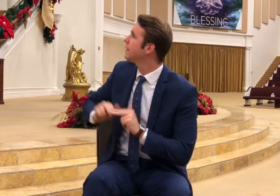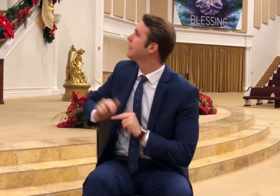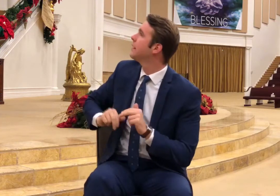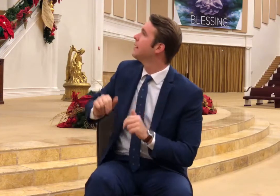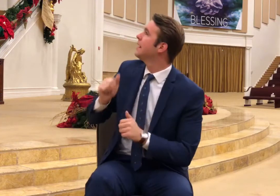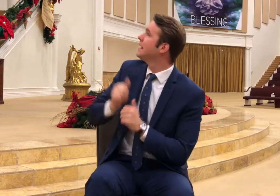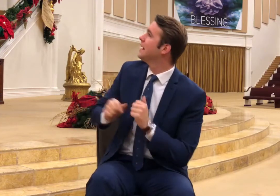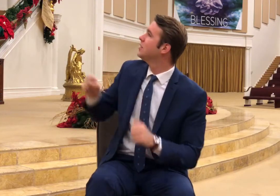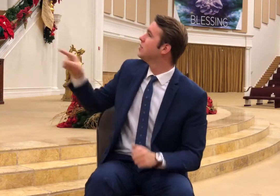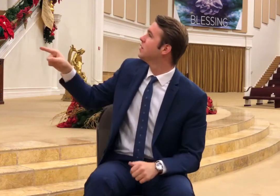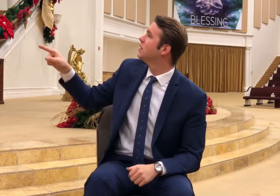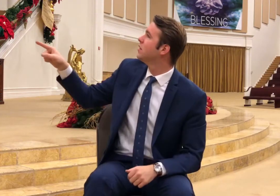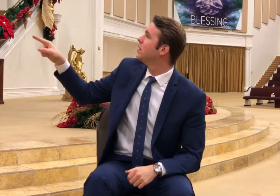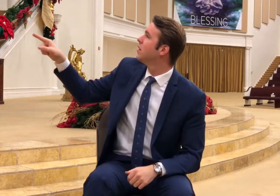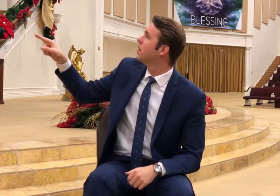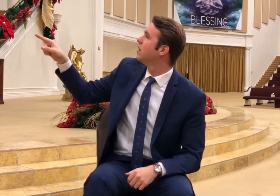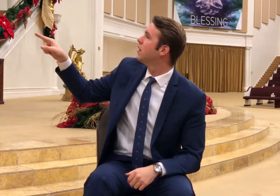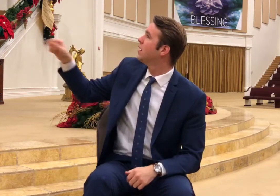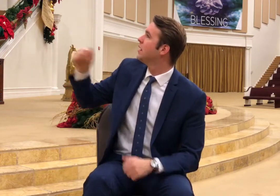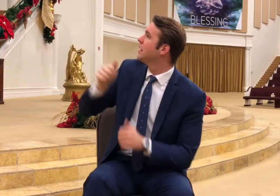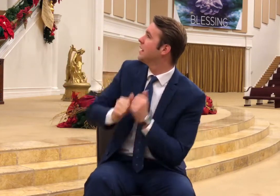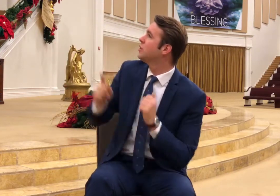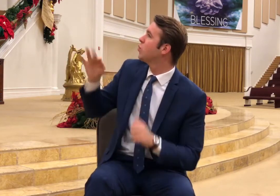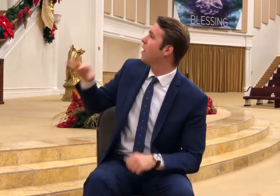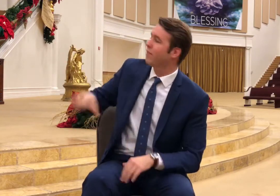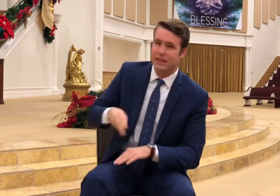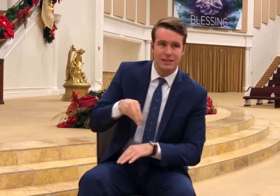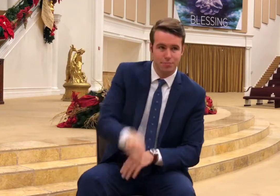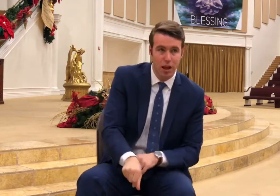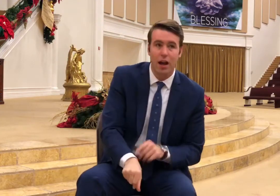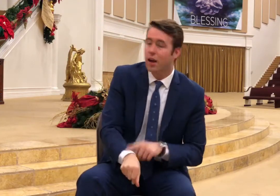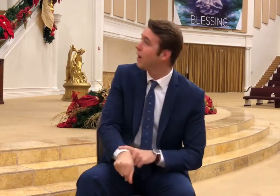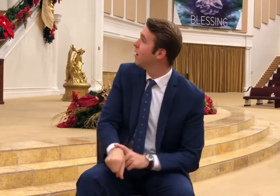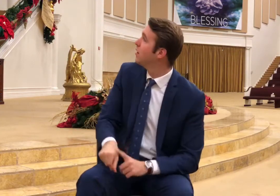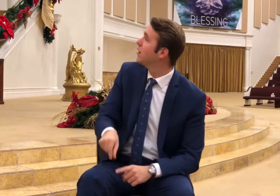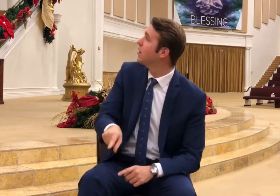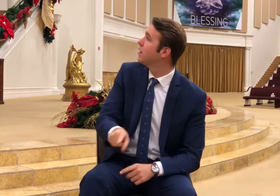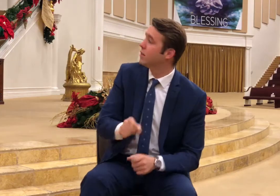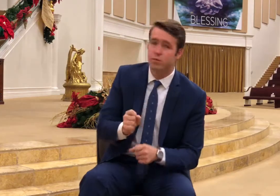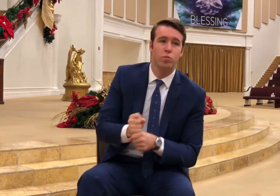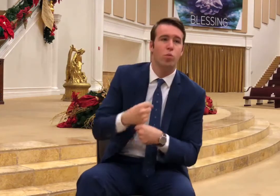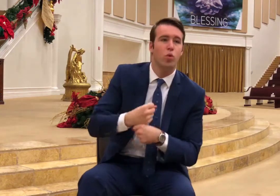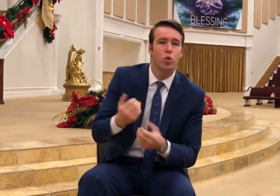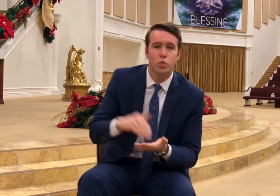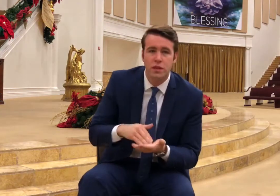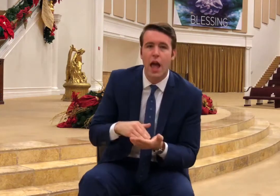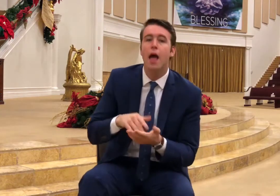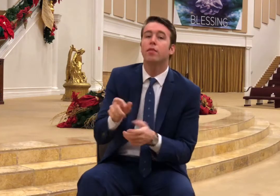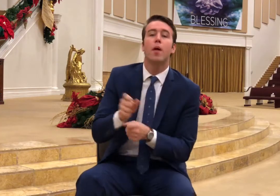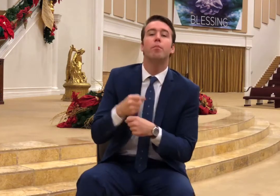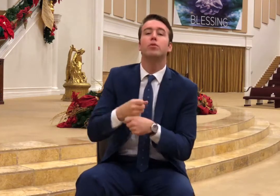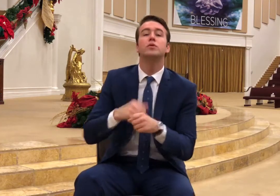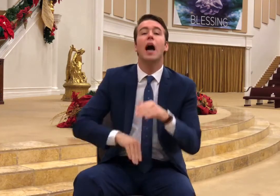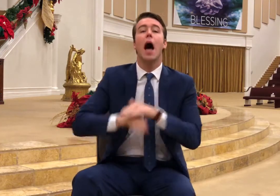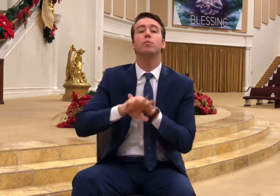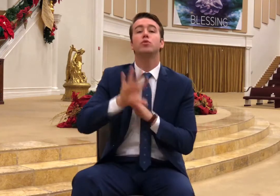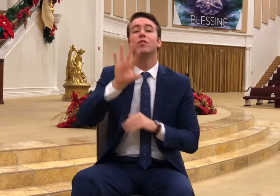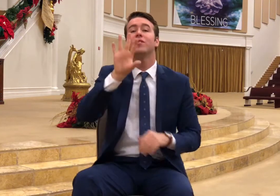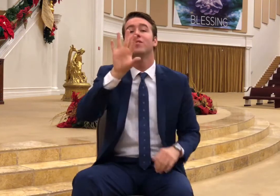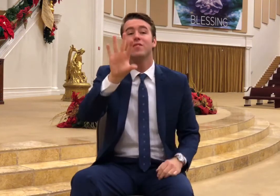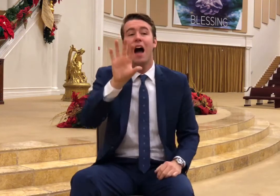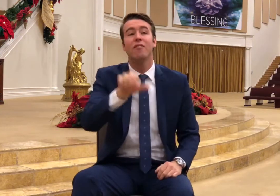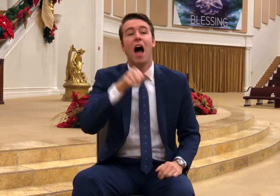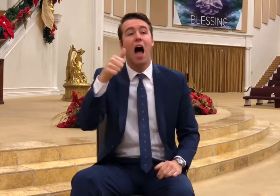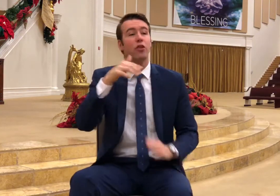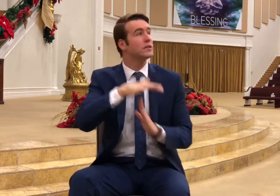one of these plugs, these taro plants, go in and they reproduce, and they produce up to five